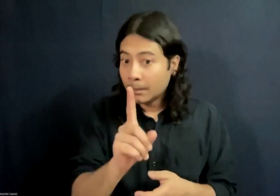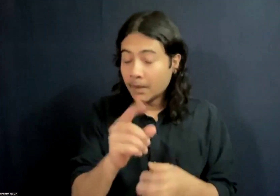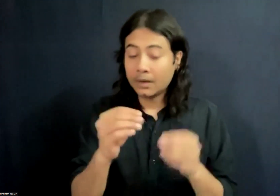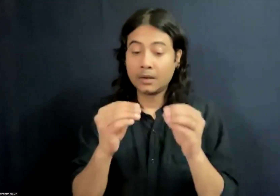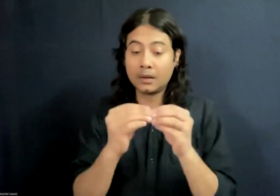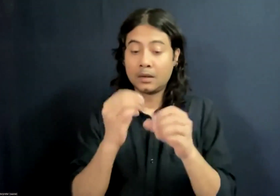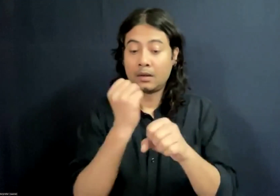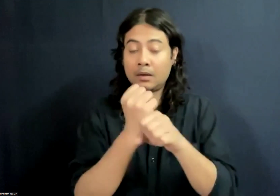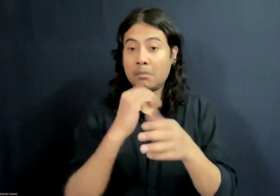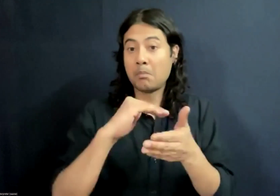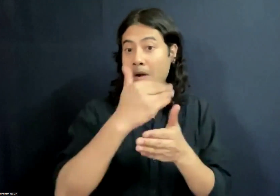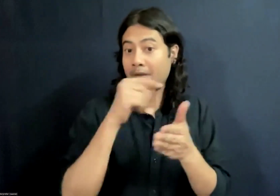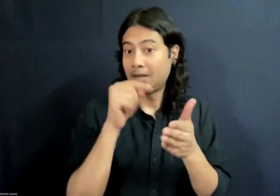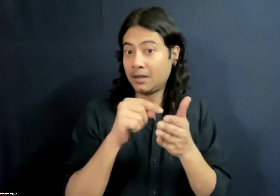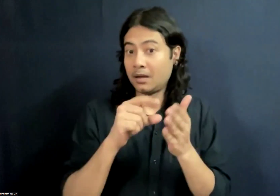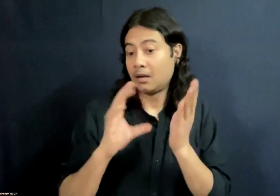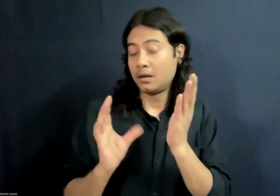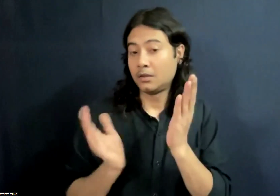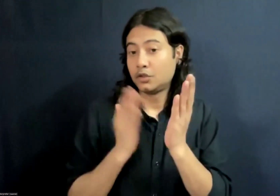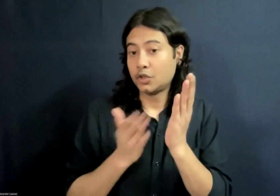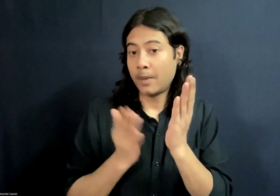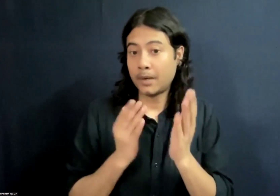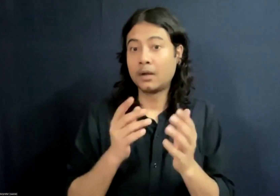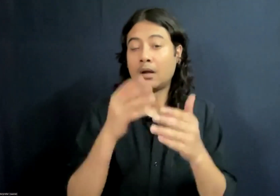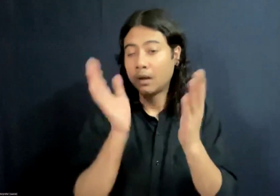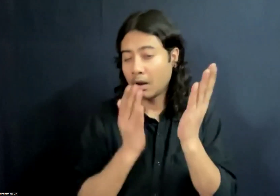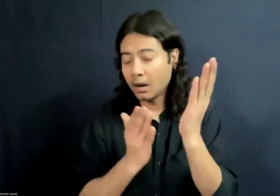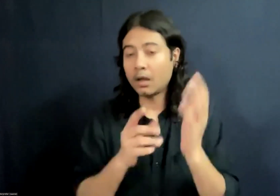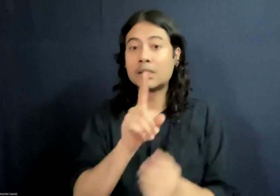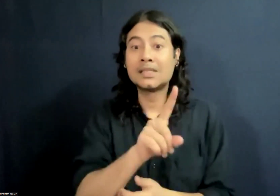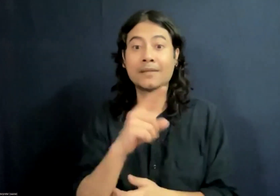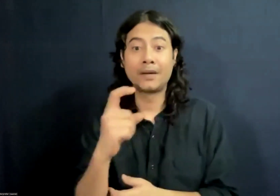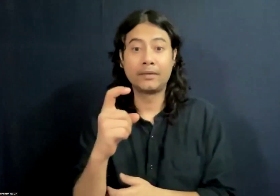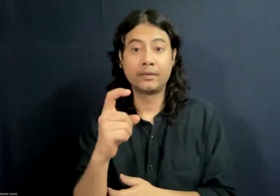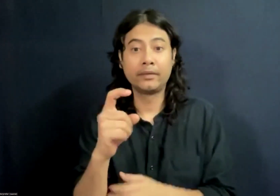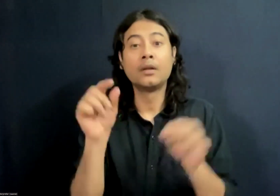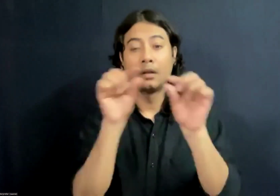elaborately explaining about charity in three modes.